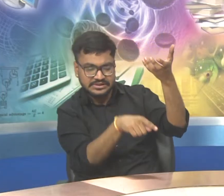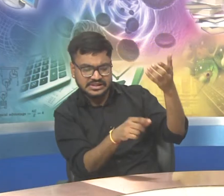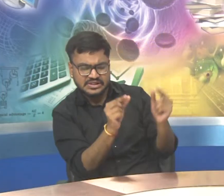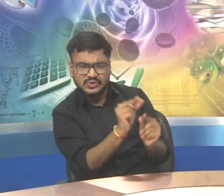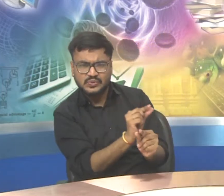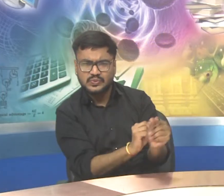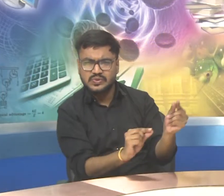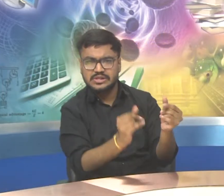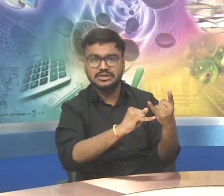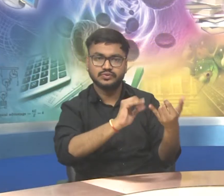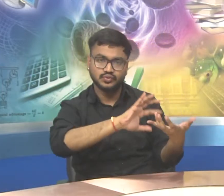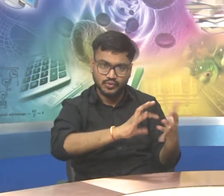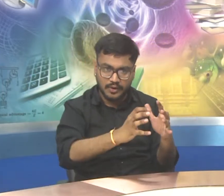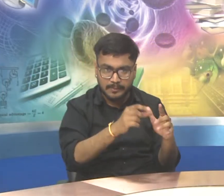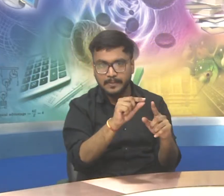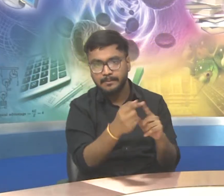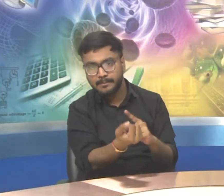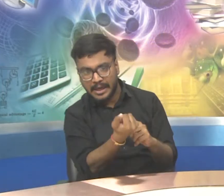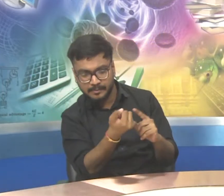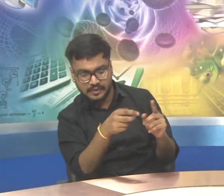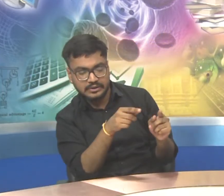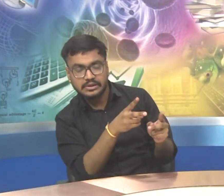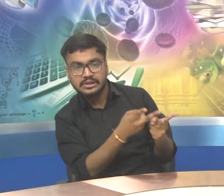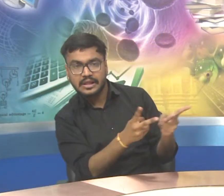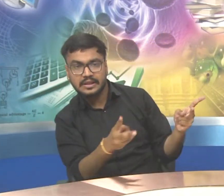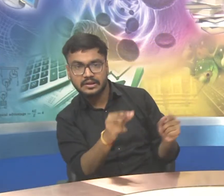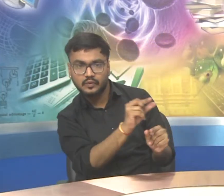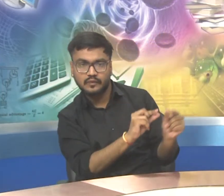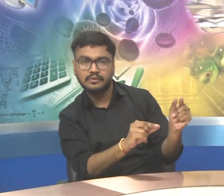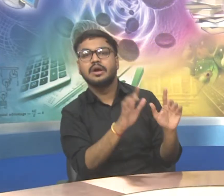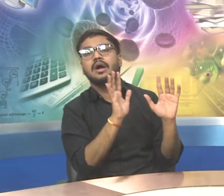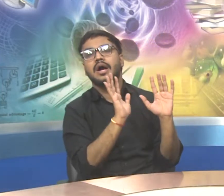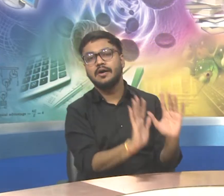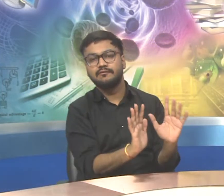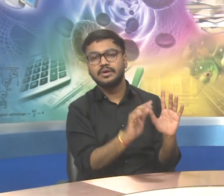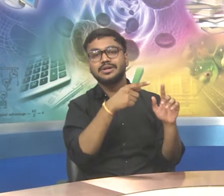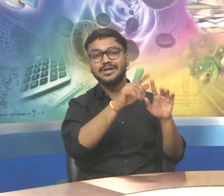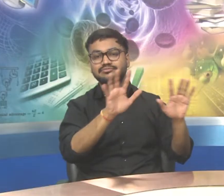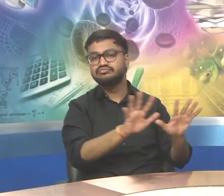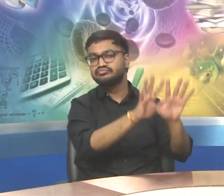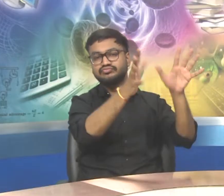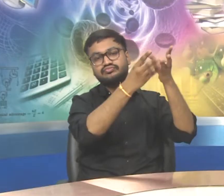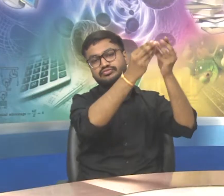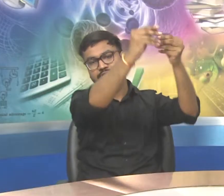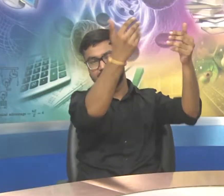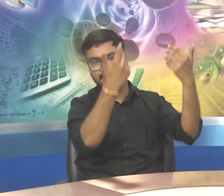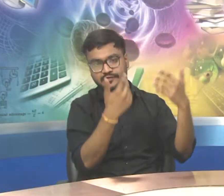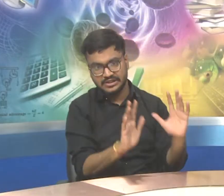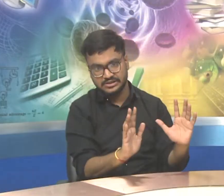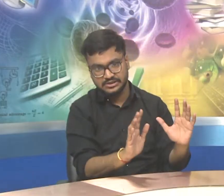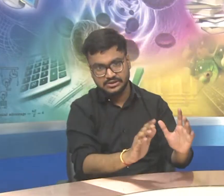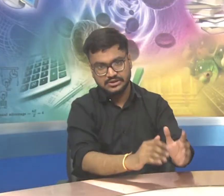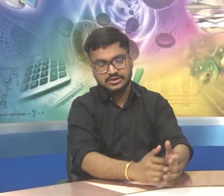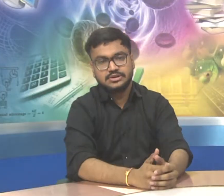is solute does not evaporate, so here it is left behind as a solid or powder.